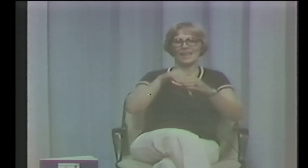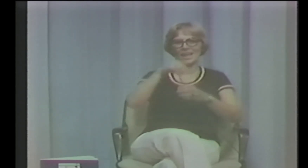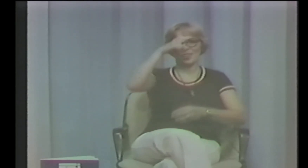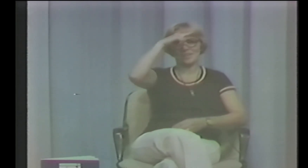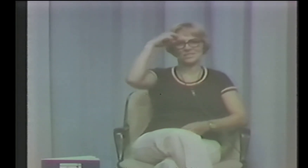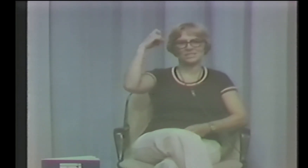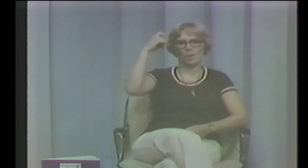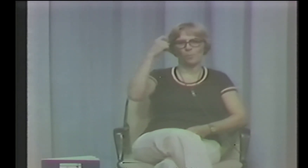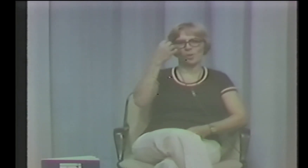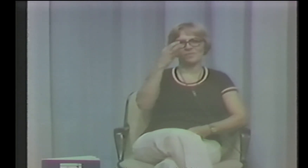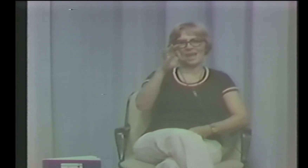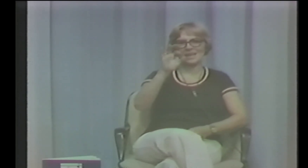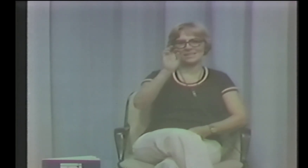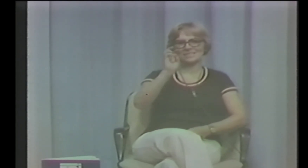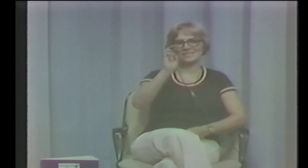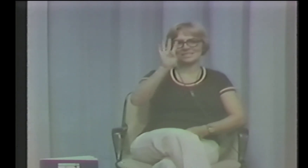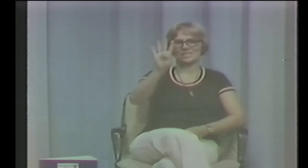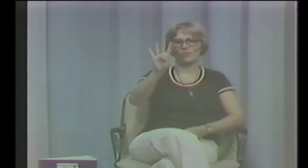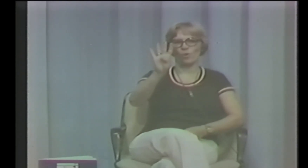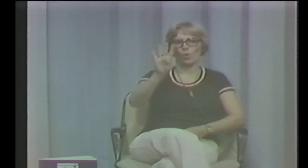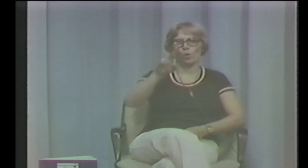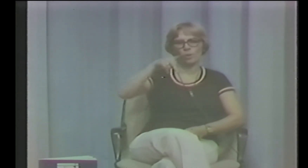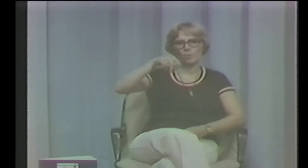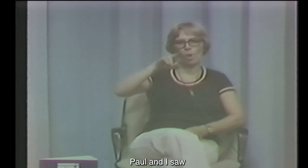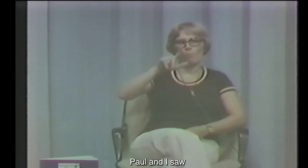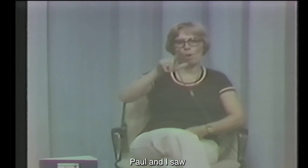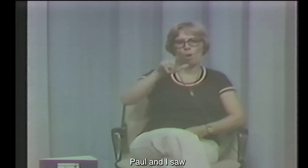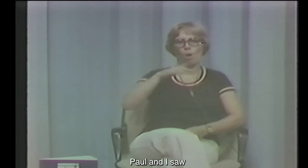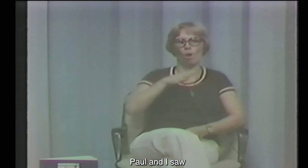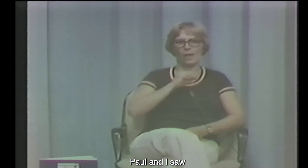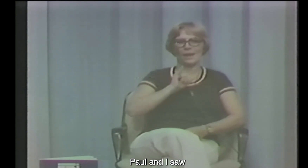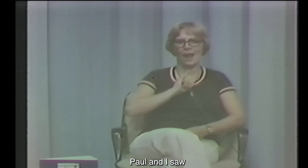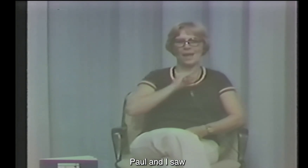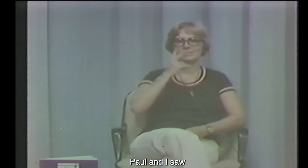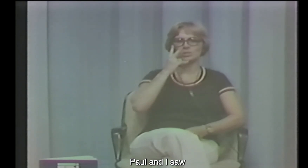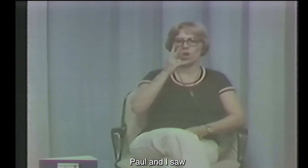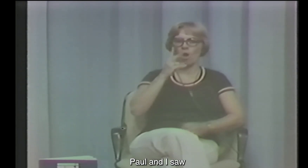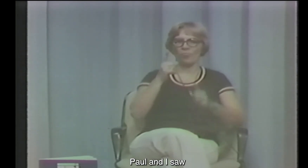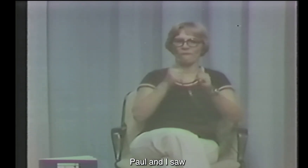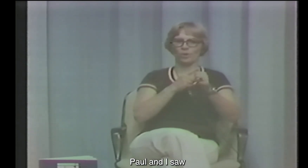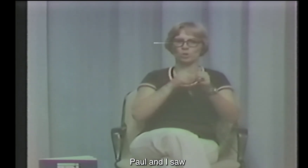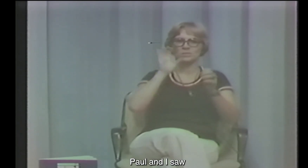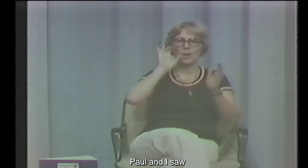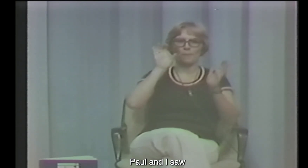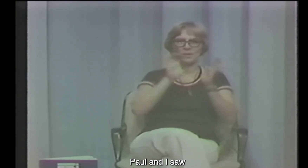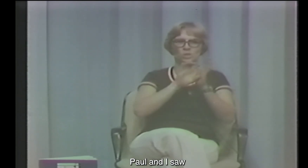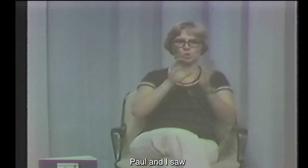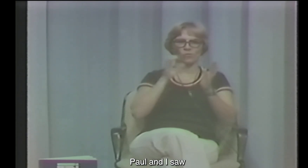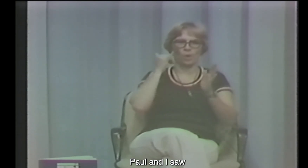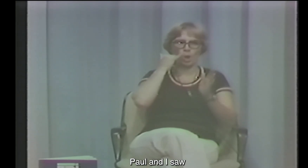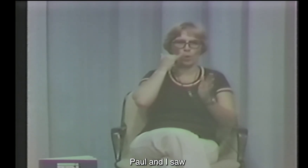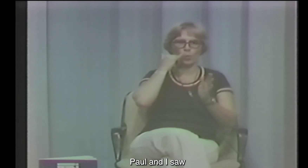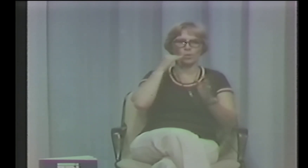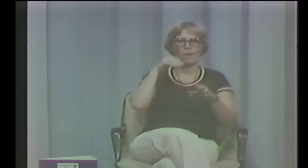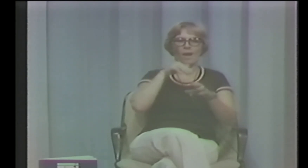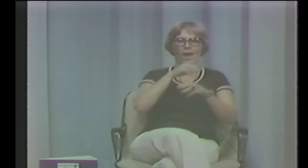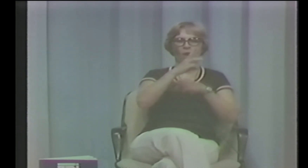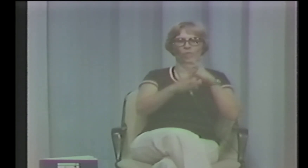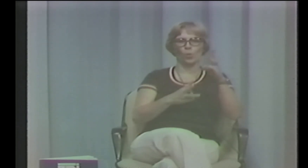In the summer of 1964, Paul and I saw the first picture phone at the